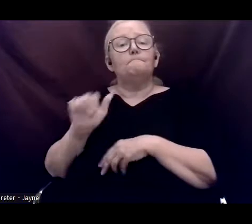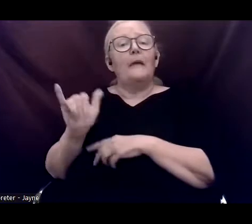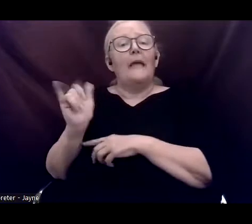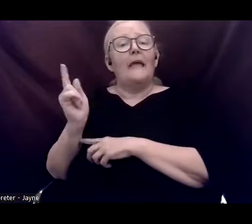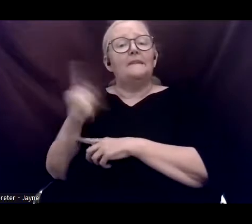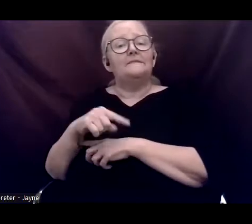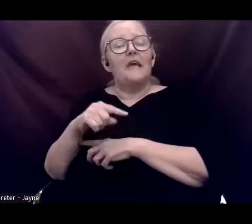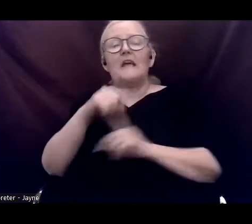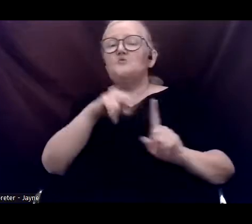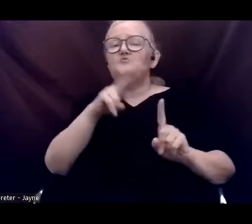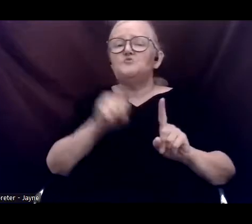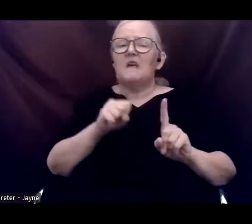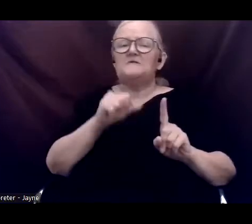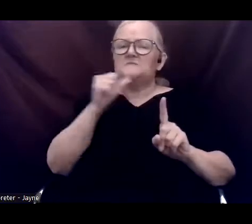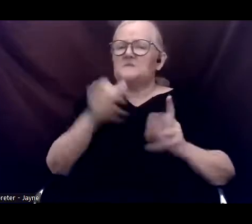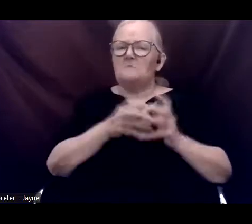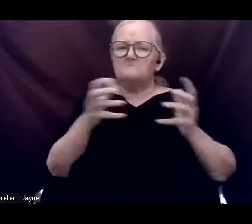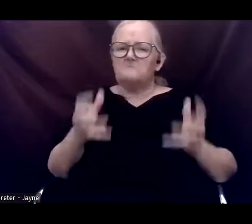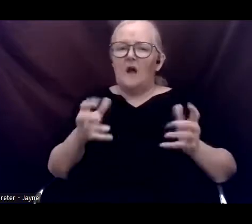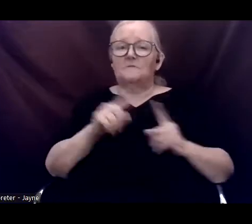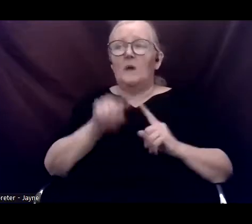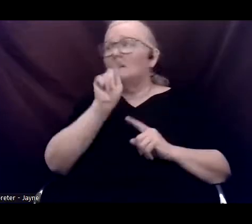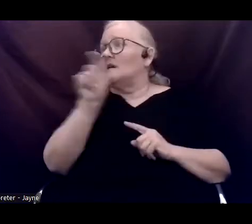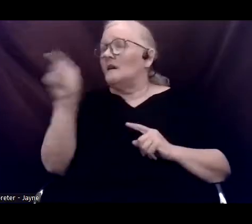the U.S. anymore, but in other countries,